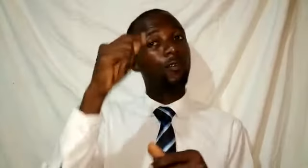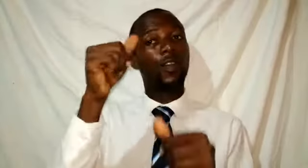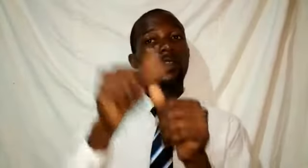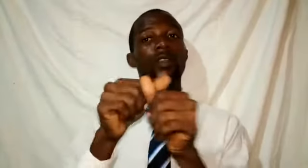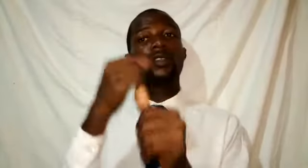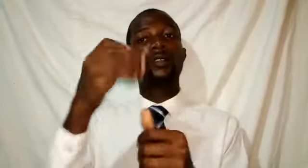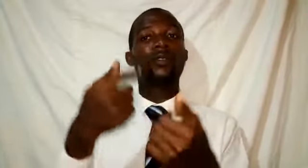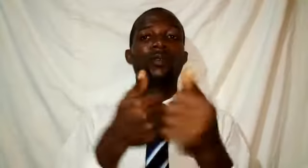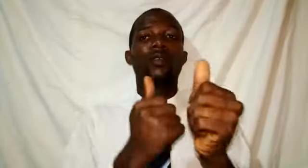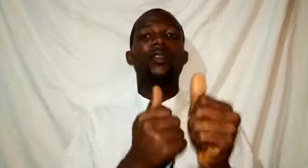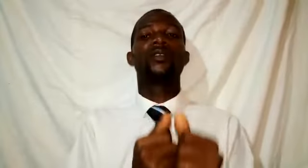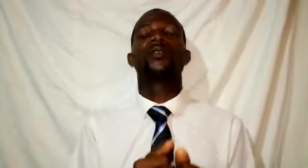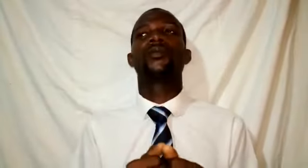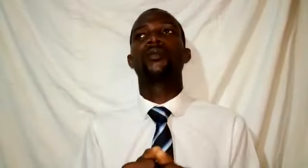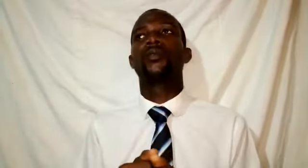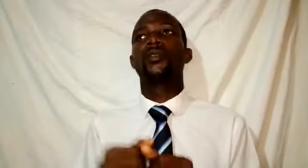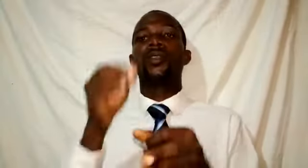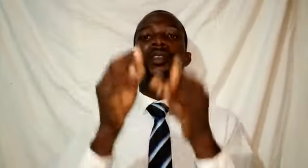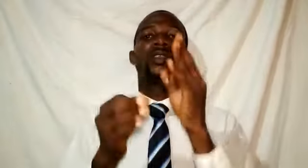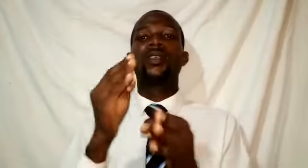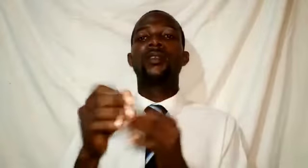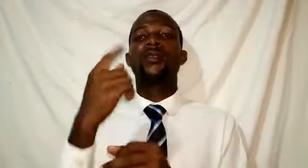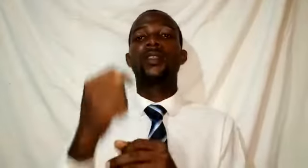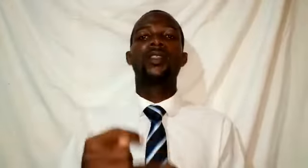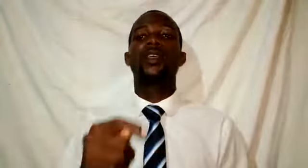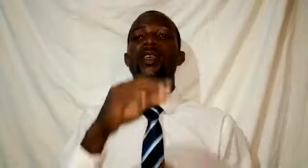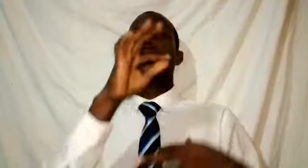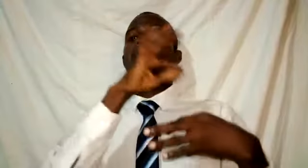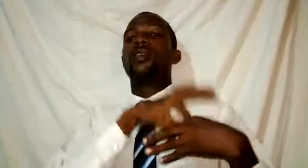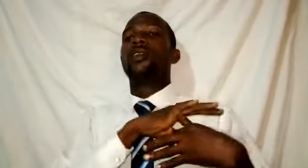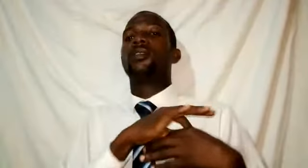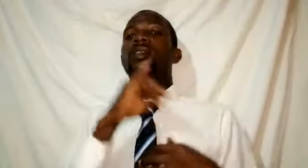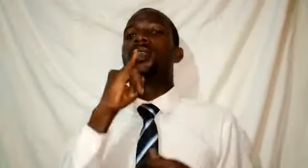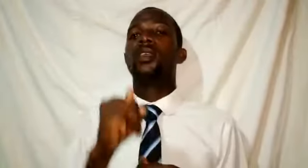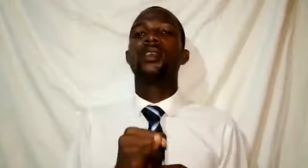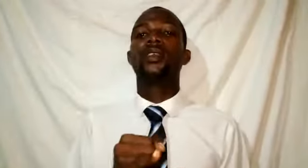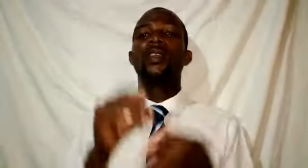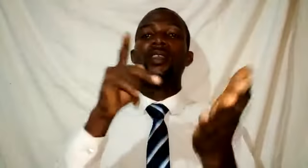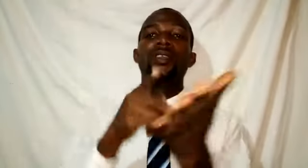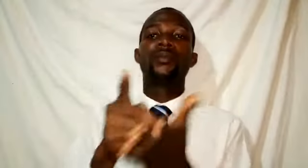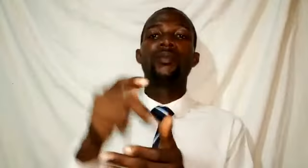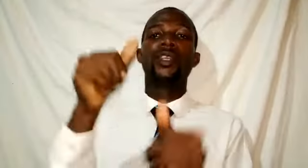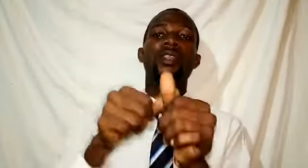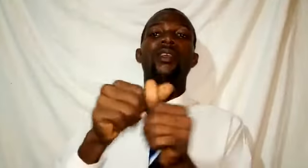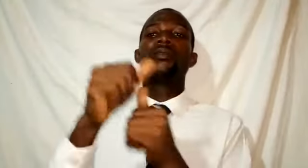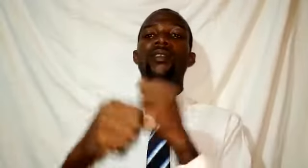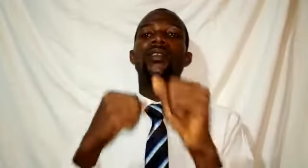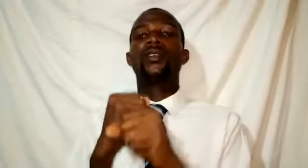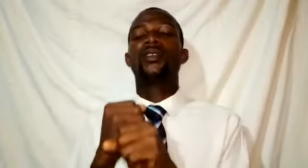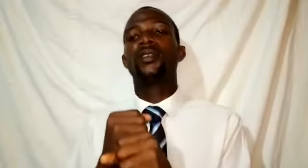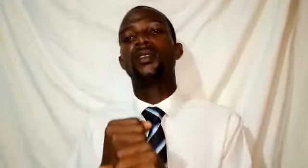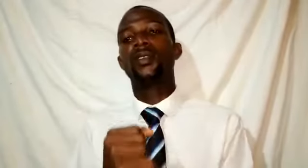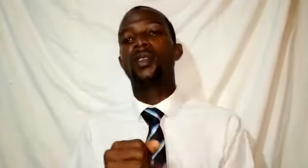the following if the interest is paid yearly. A.